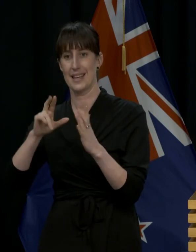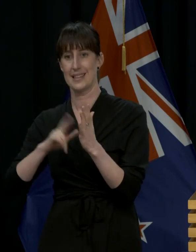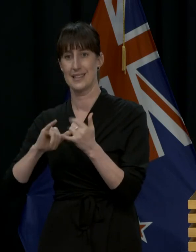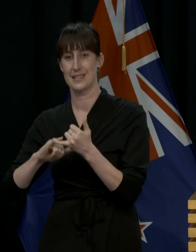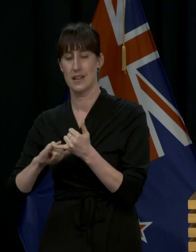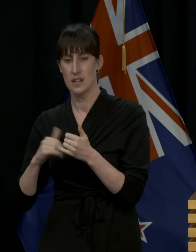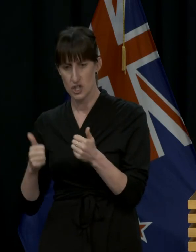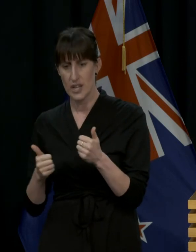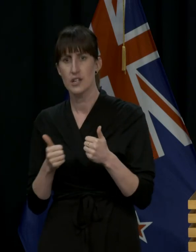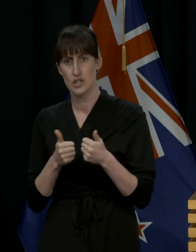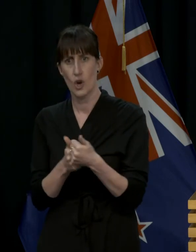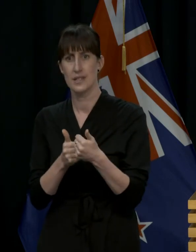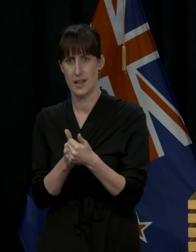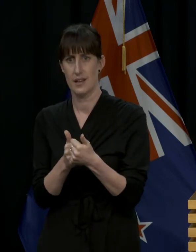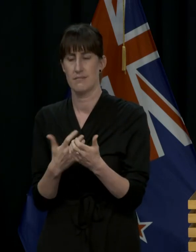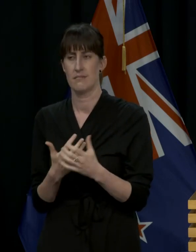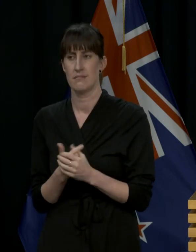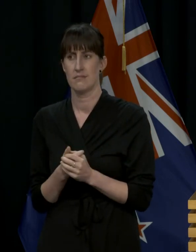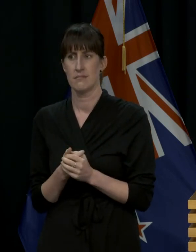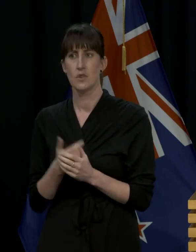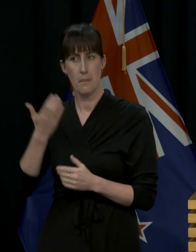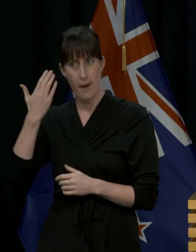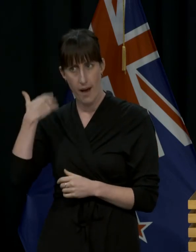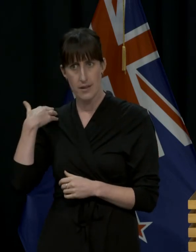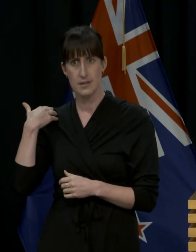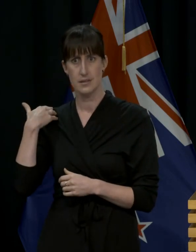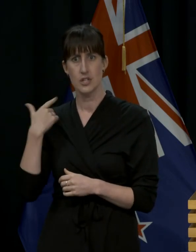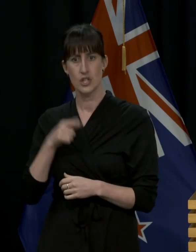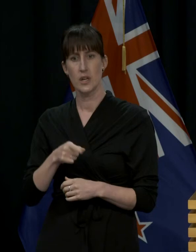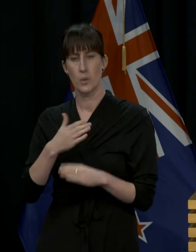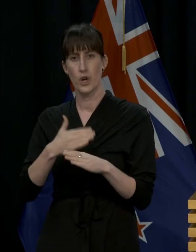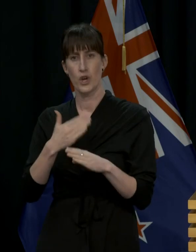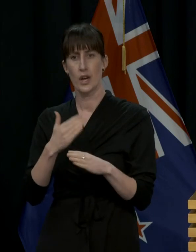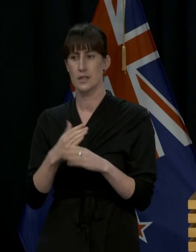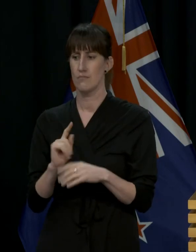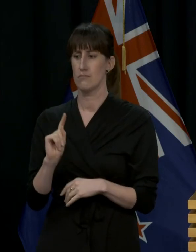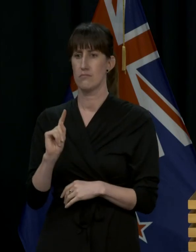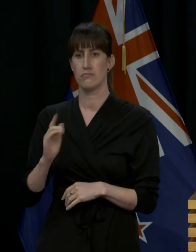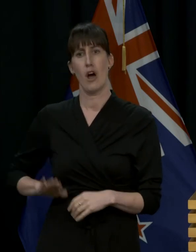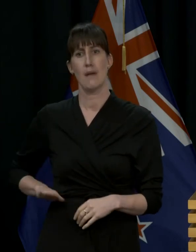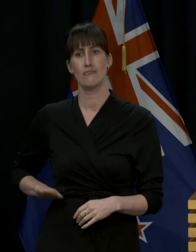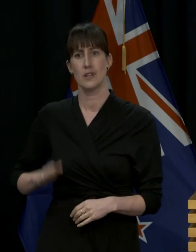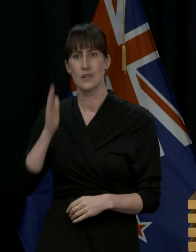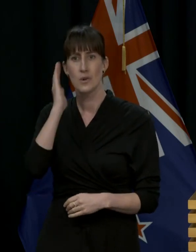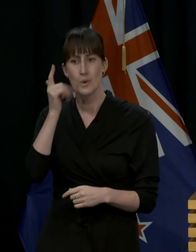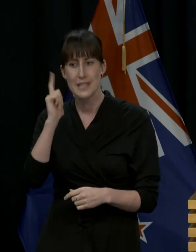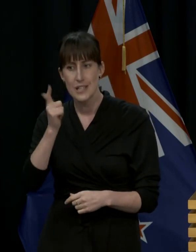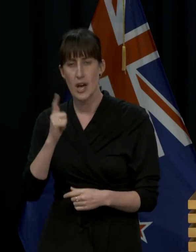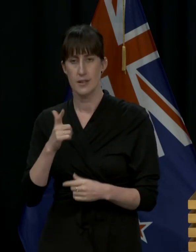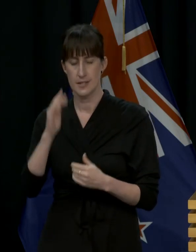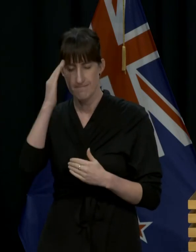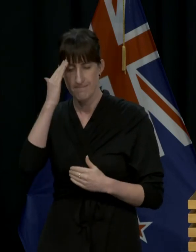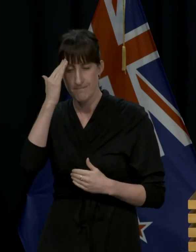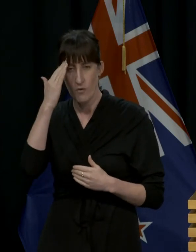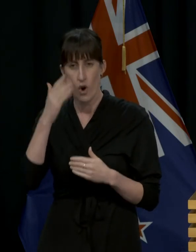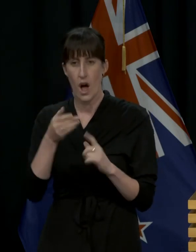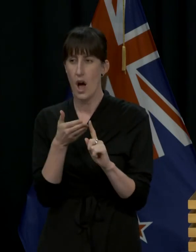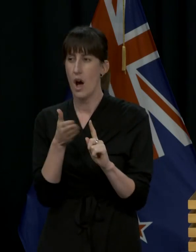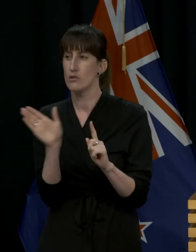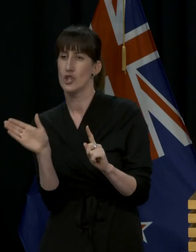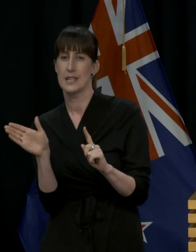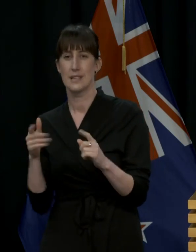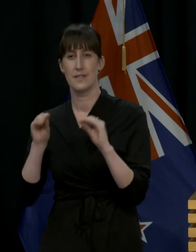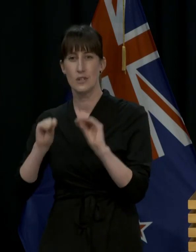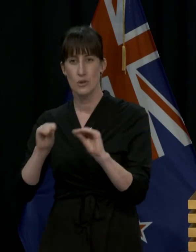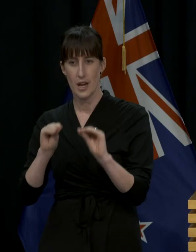her experience as a past primary school principal, has a passion for things like alternative education, where she'll be working